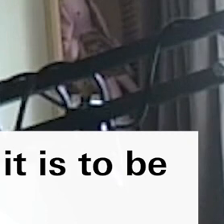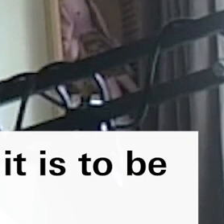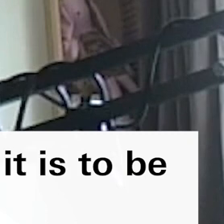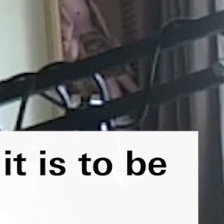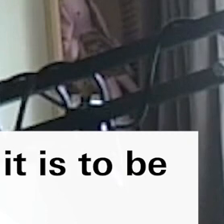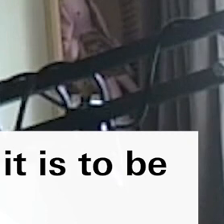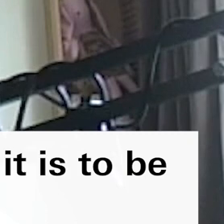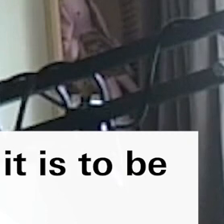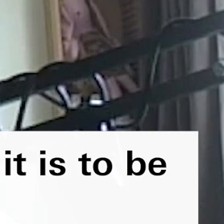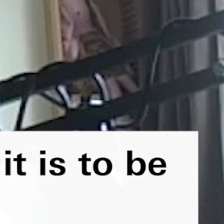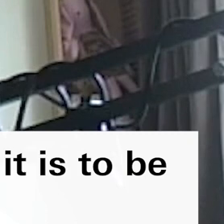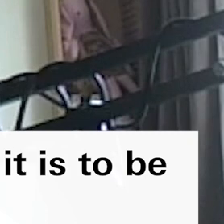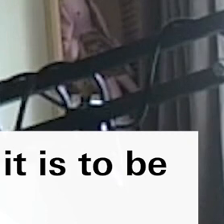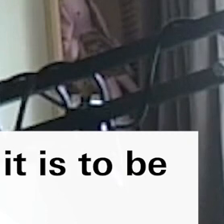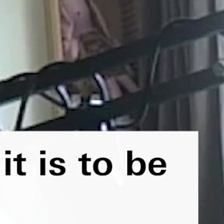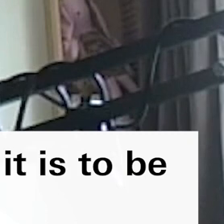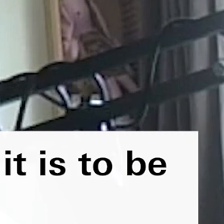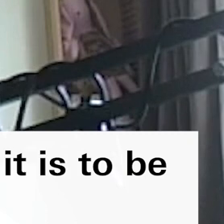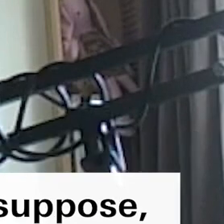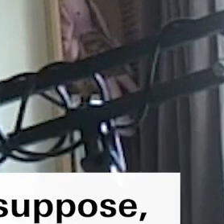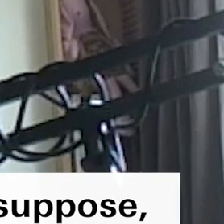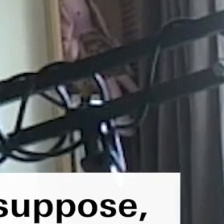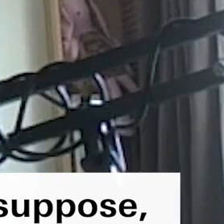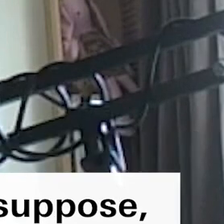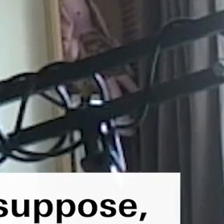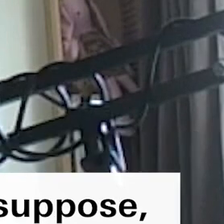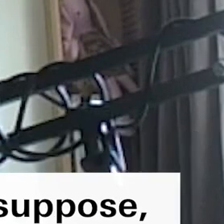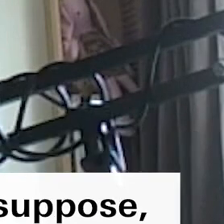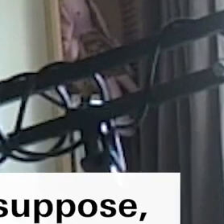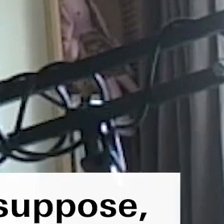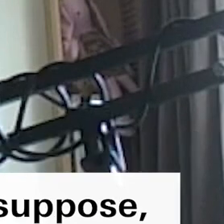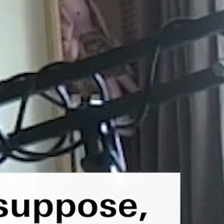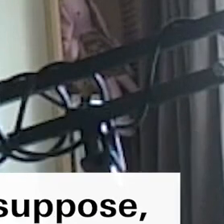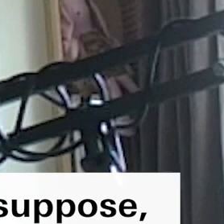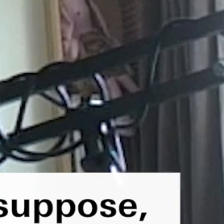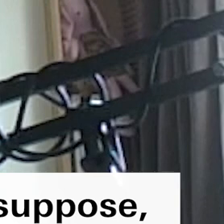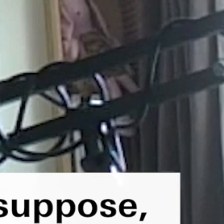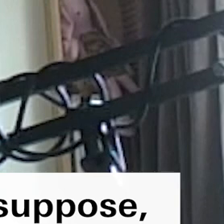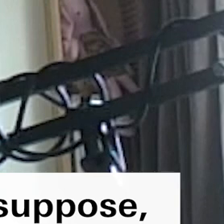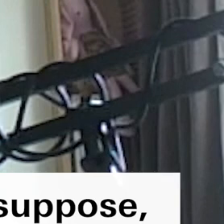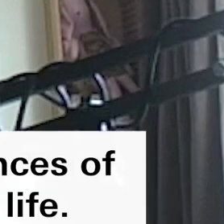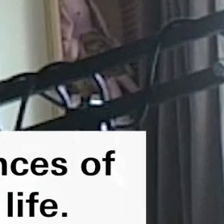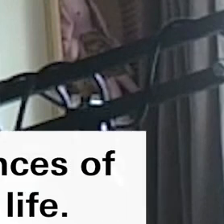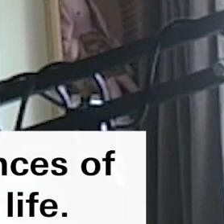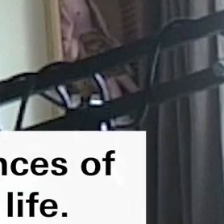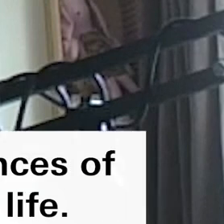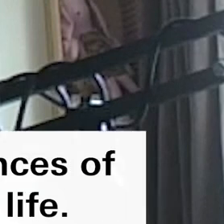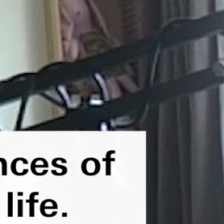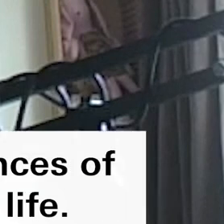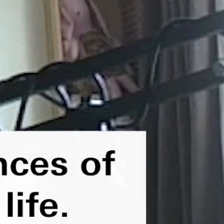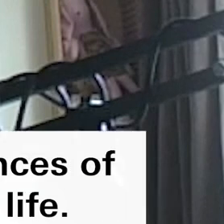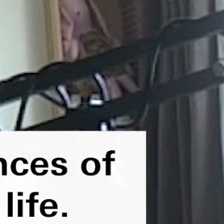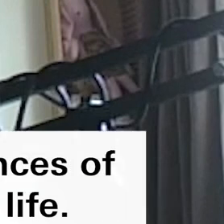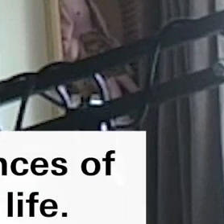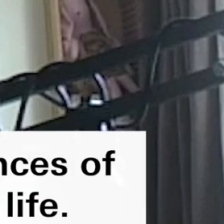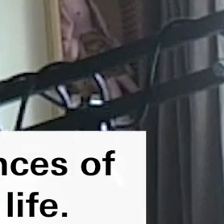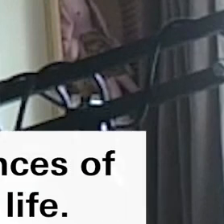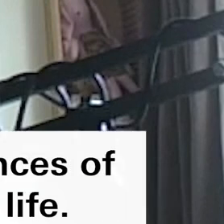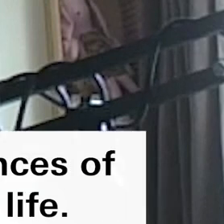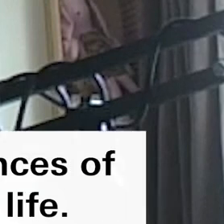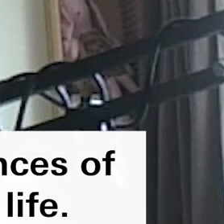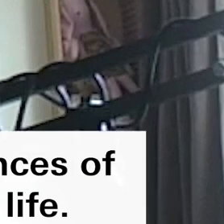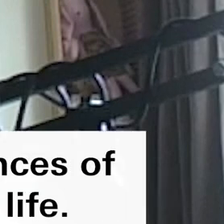be described, and how it is to be experienced. And also, most importantly, I suppose, is how to resist